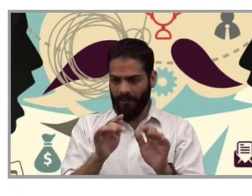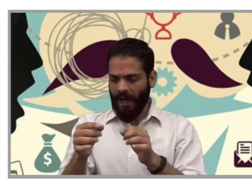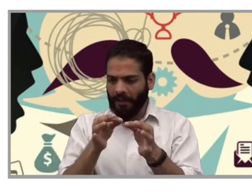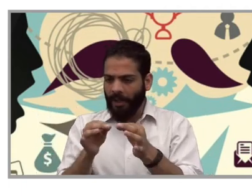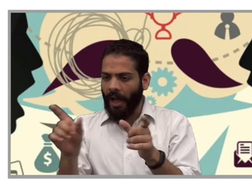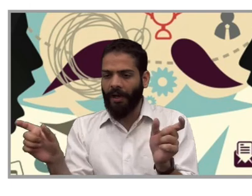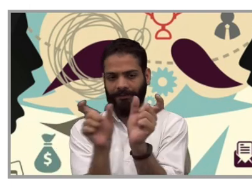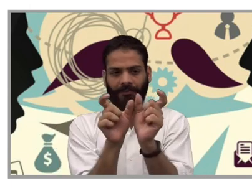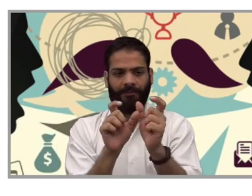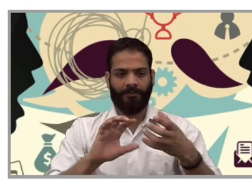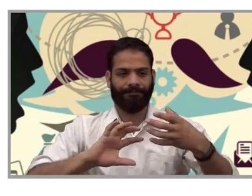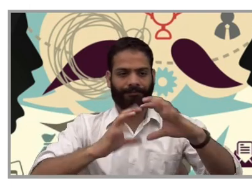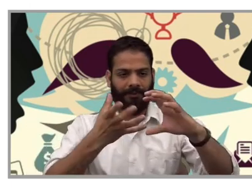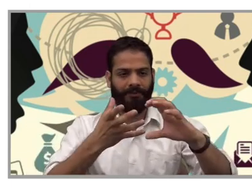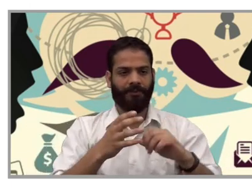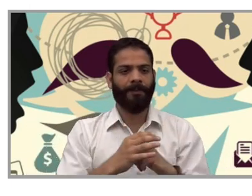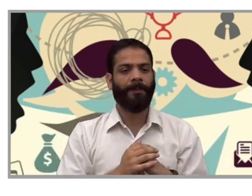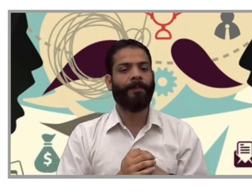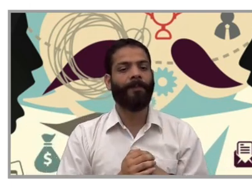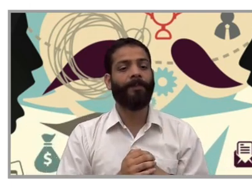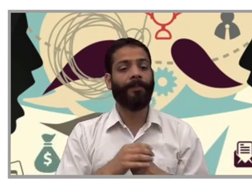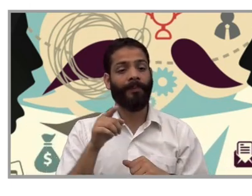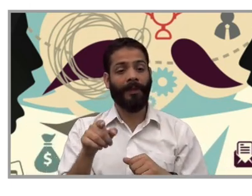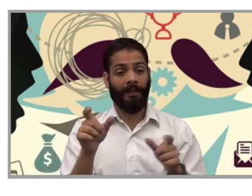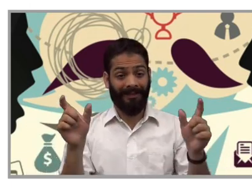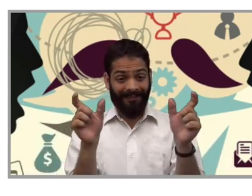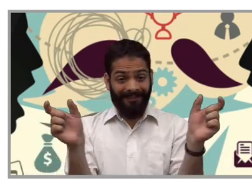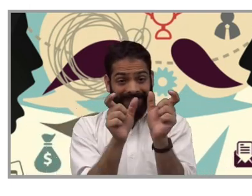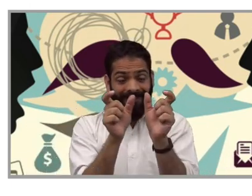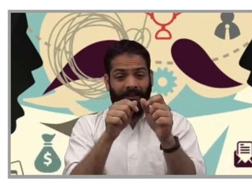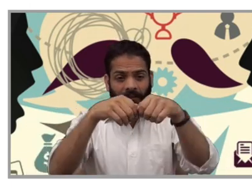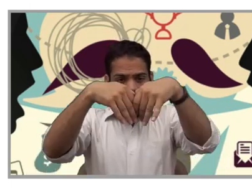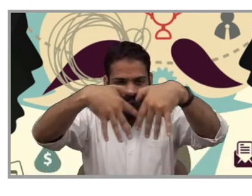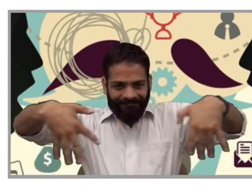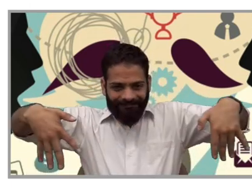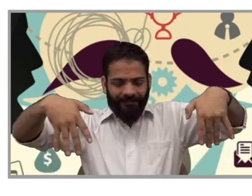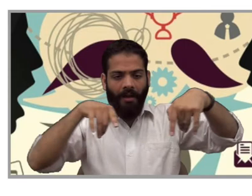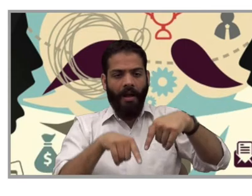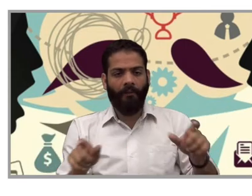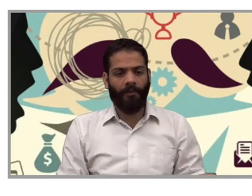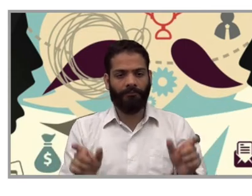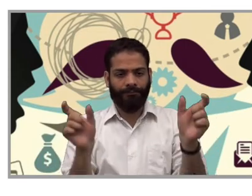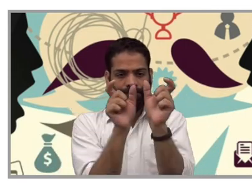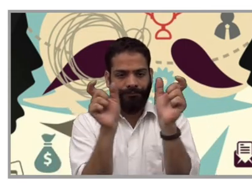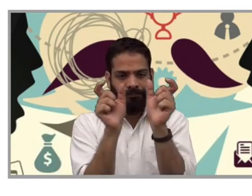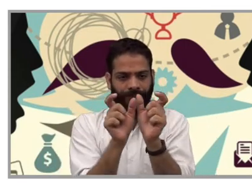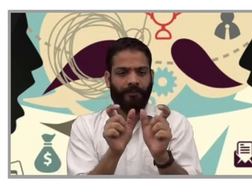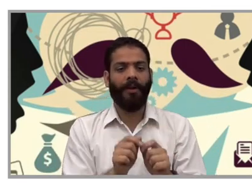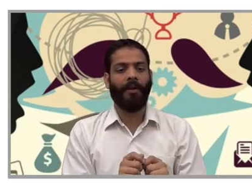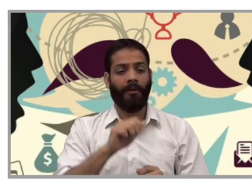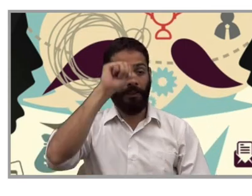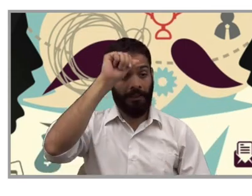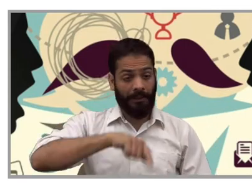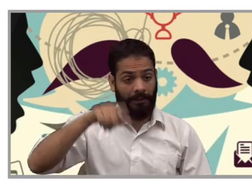plural morpheme, fingerspelling, classifiers and numerals. The